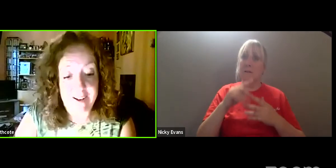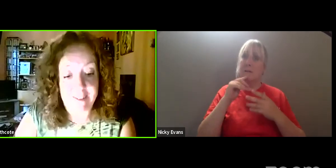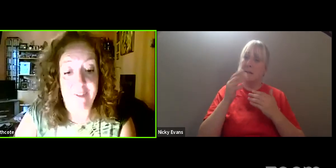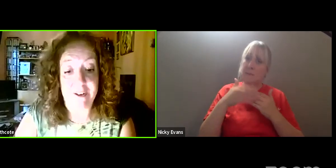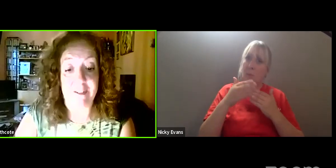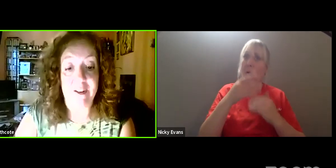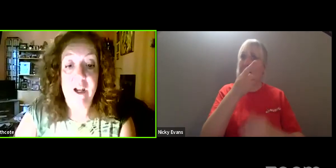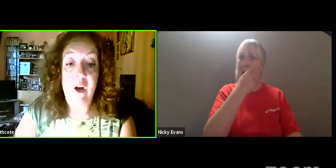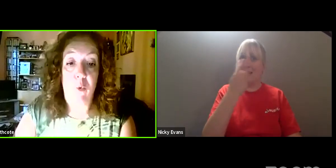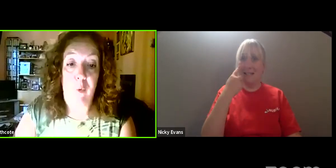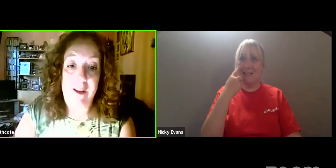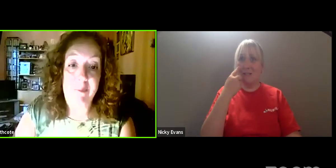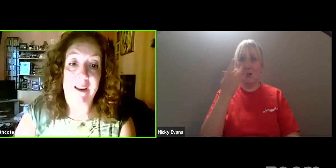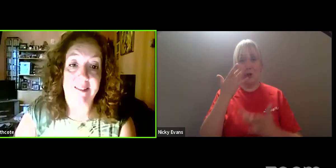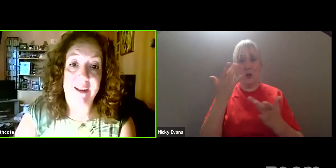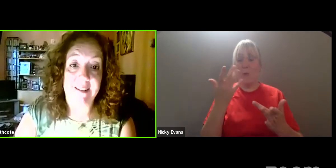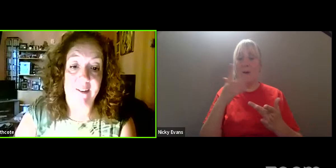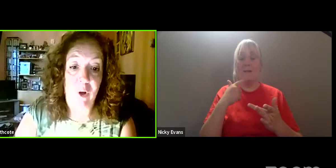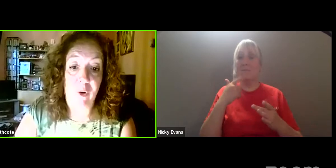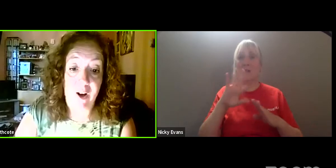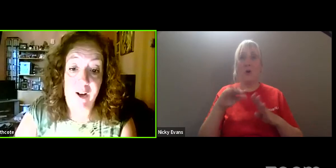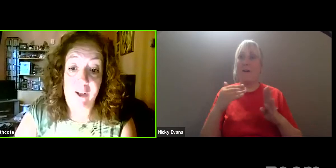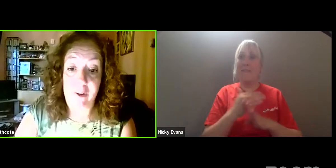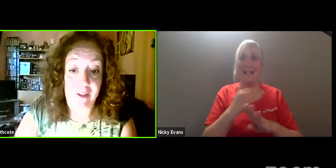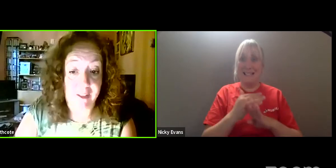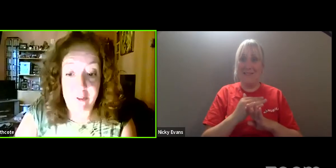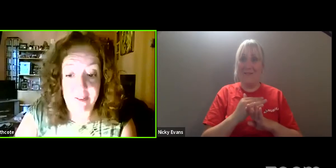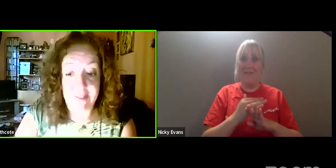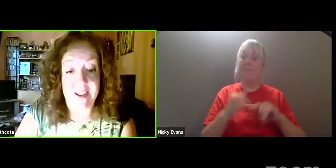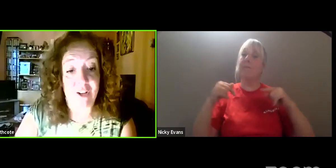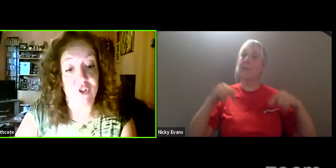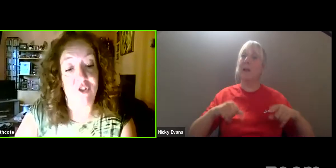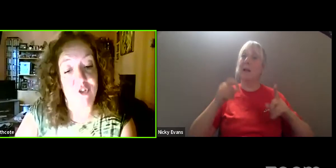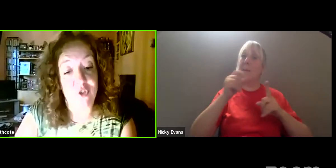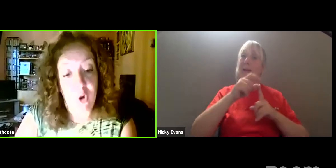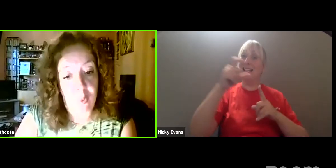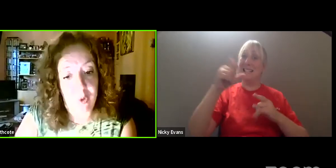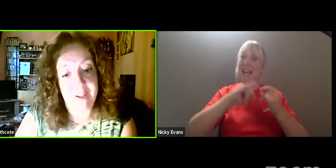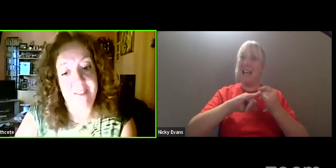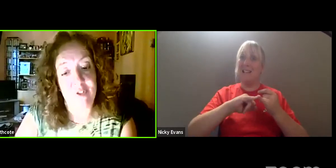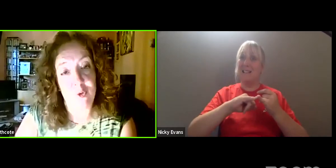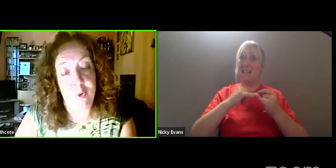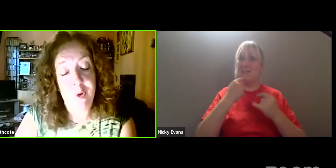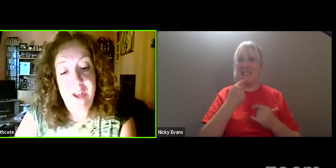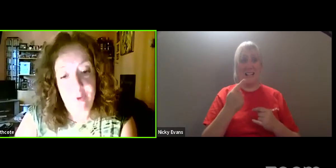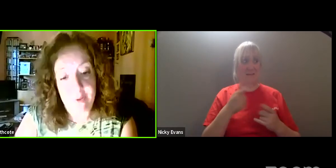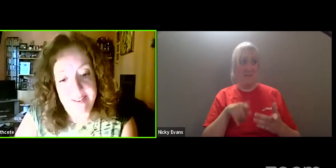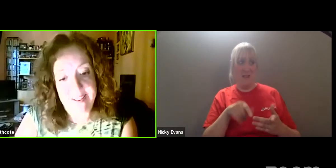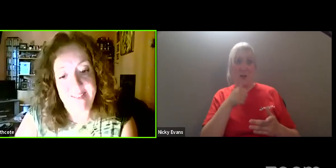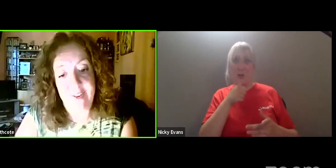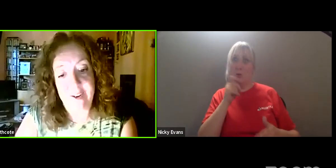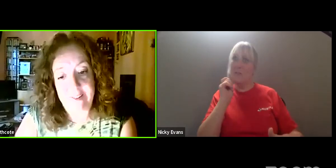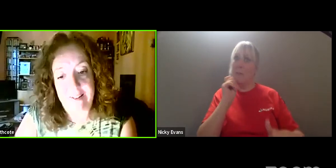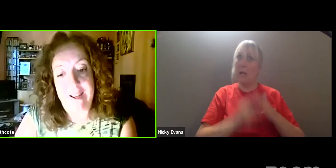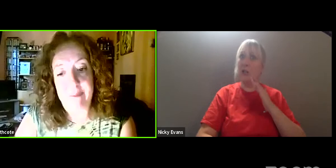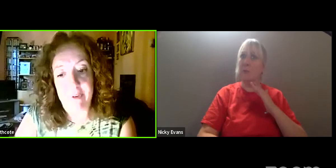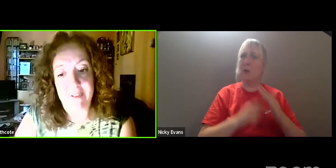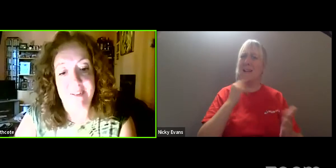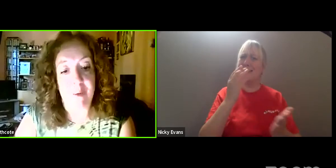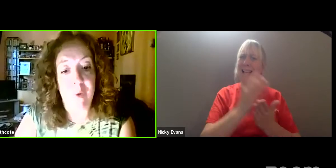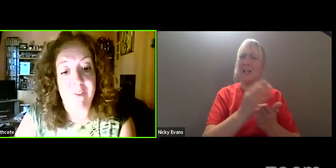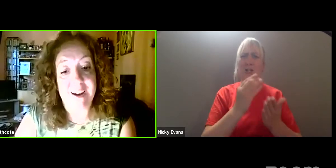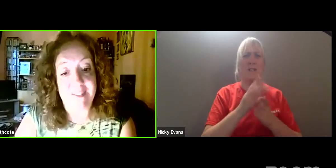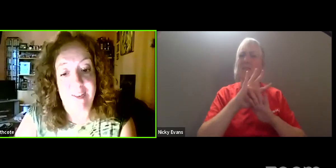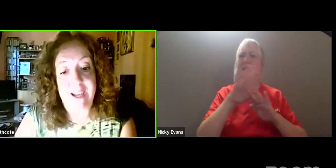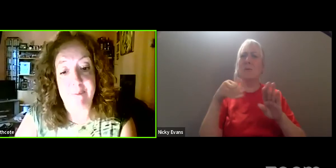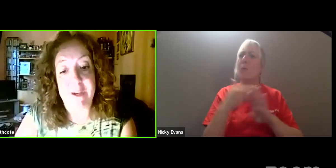its ineffectiveness. Well, we in PCS have long argued that the use of sanctions does not work as a tool to incentivise claimants,